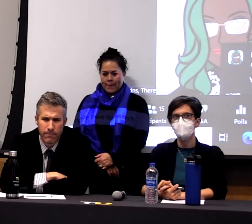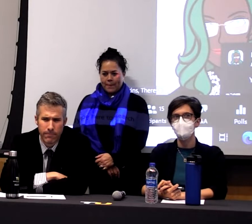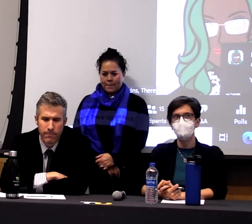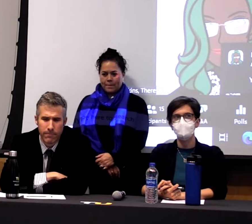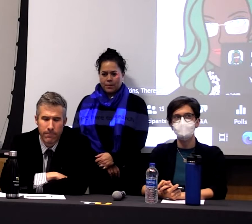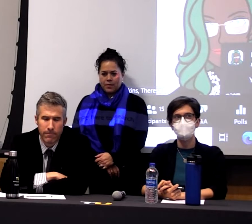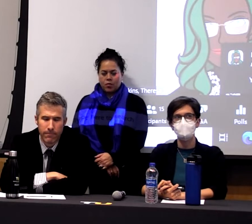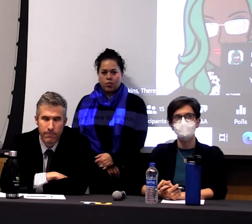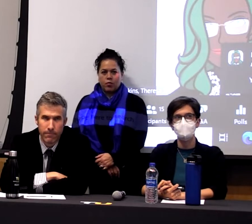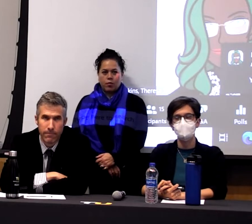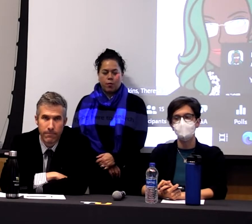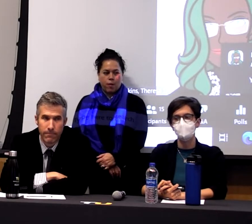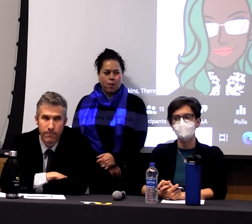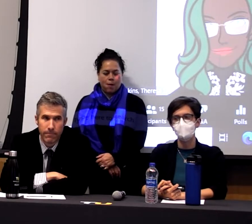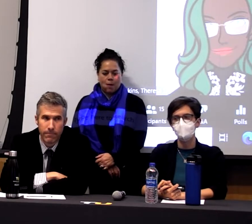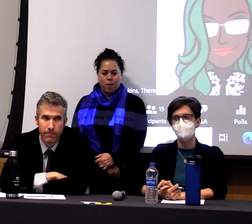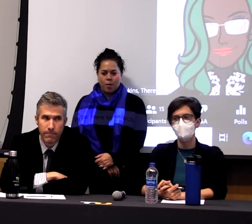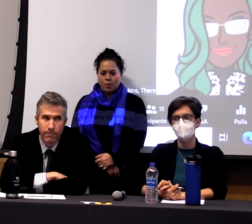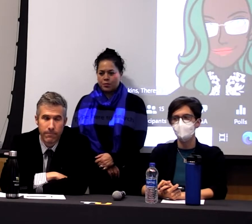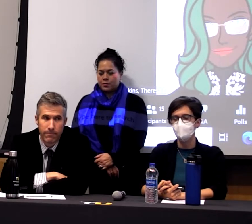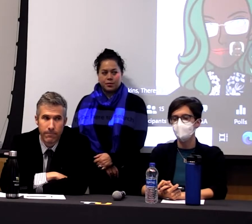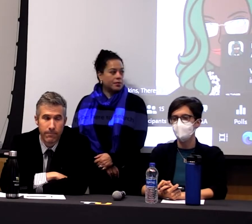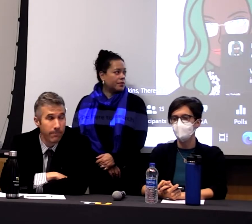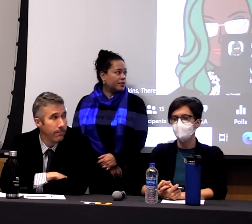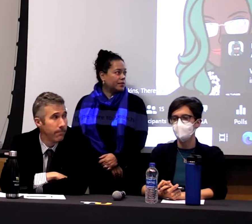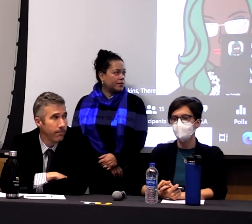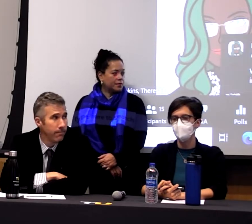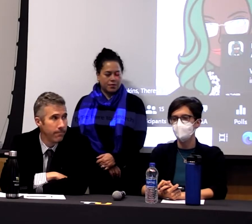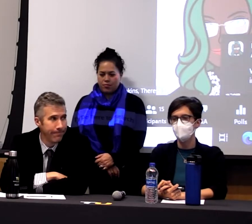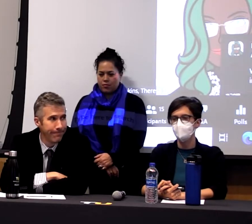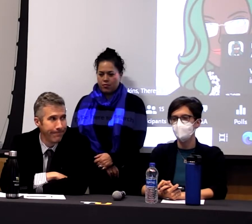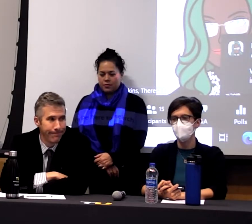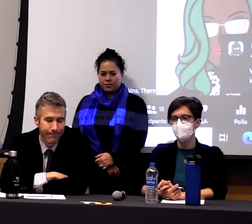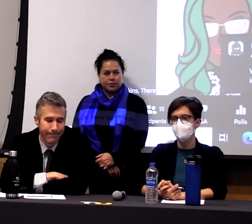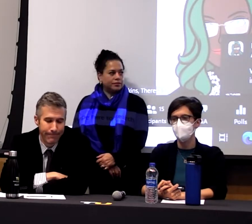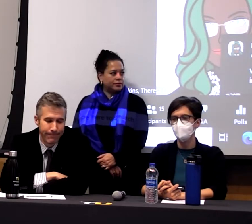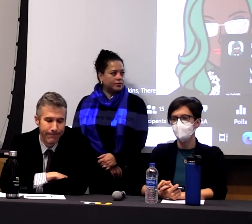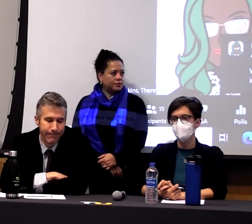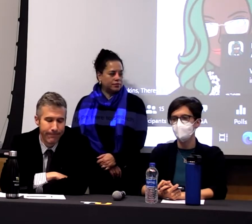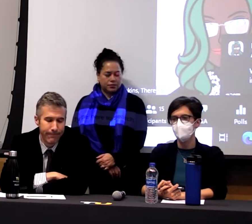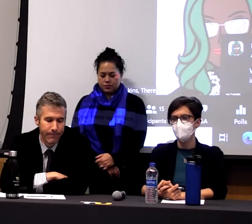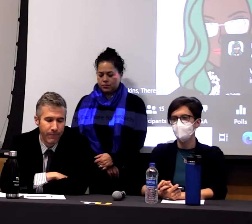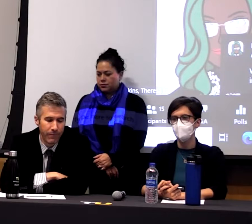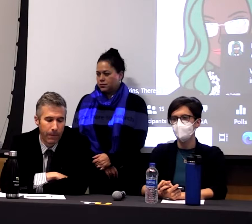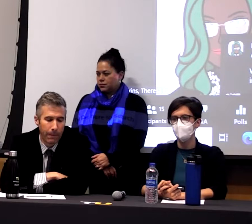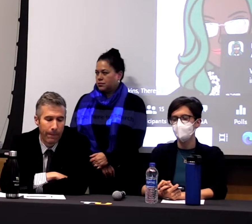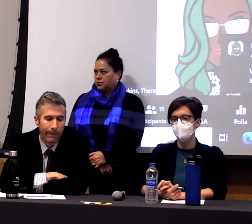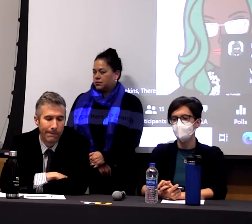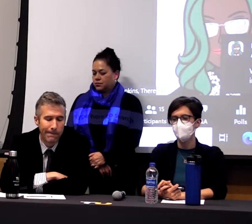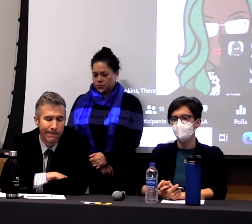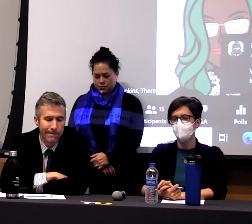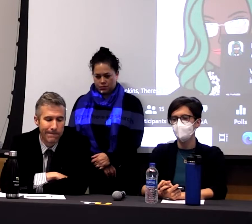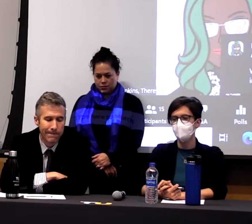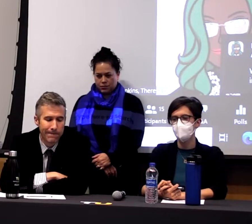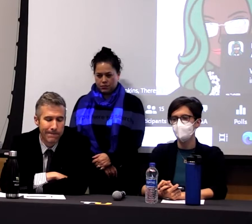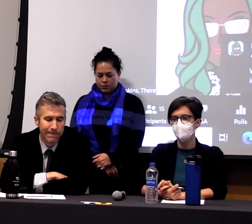to ask big questions about the world we live in and to provide answers and solutions that underscore